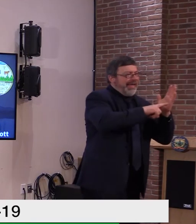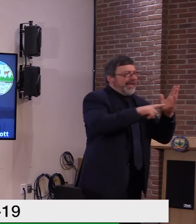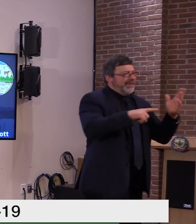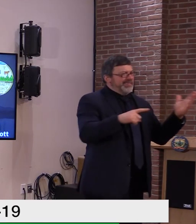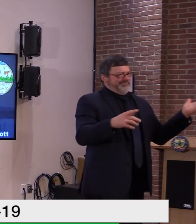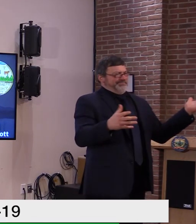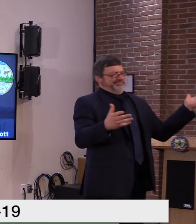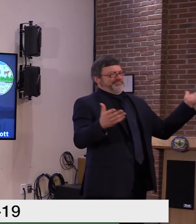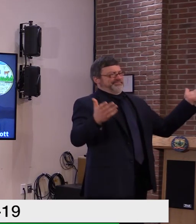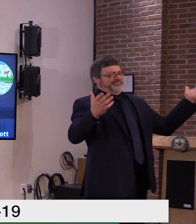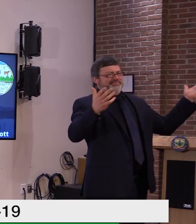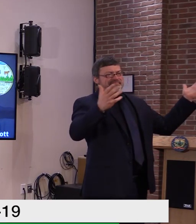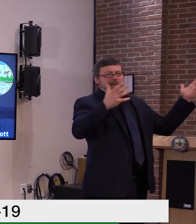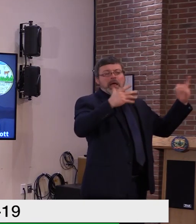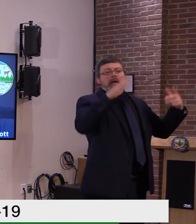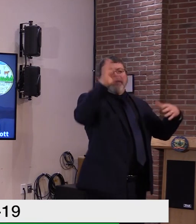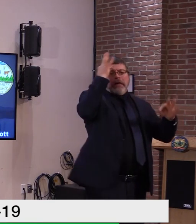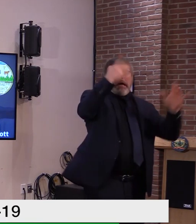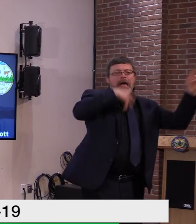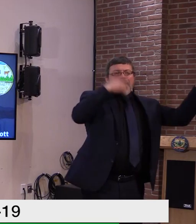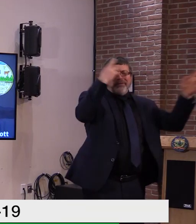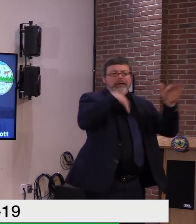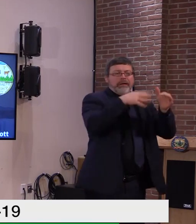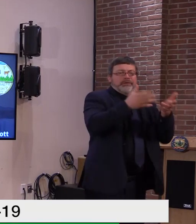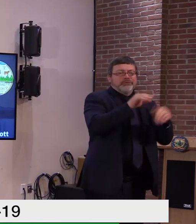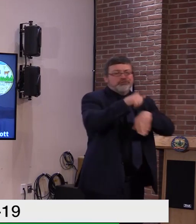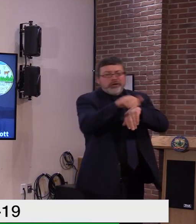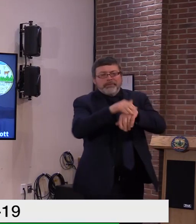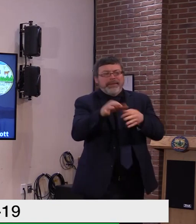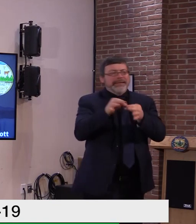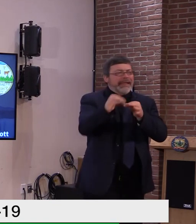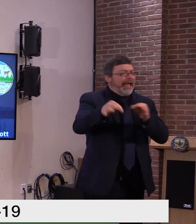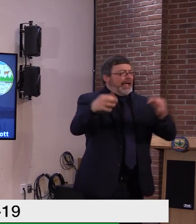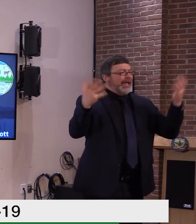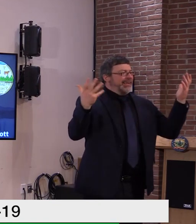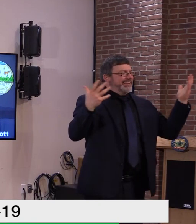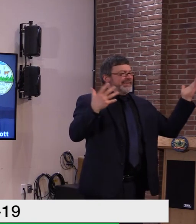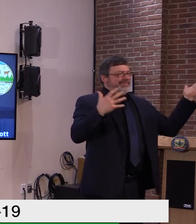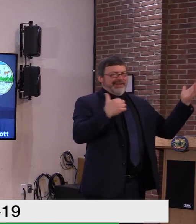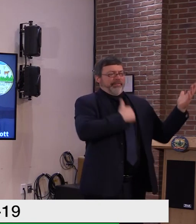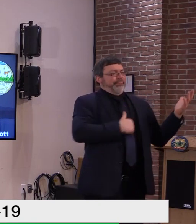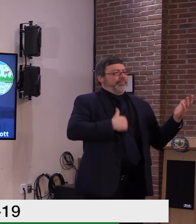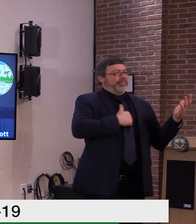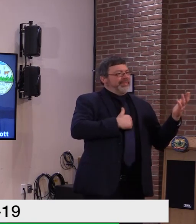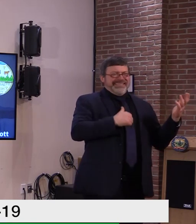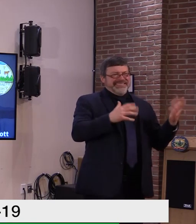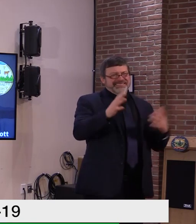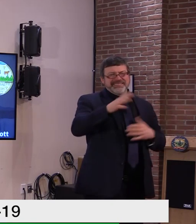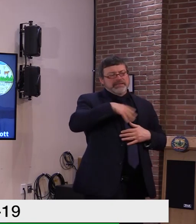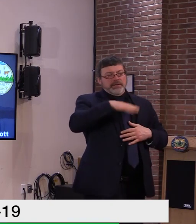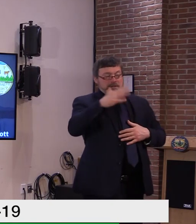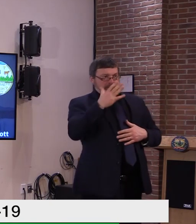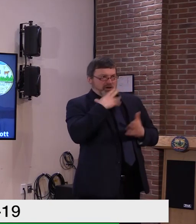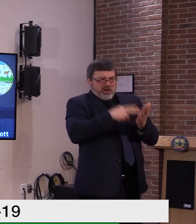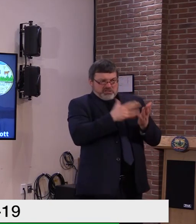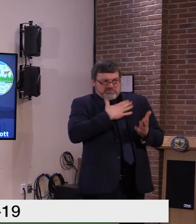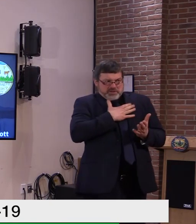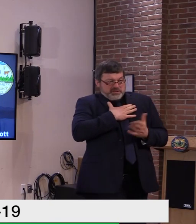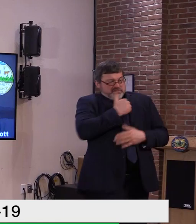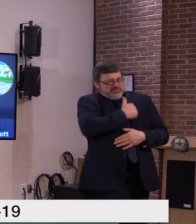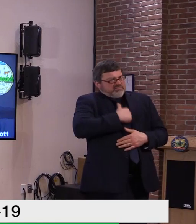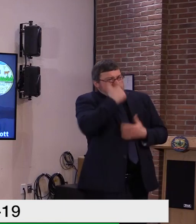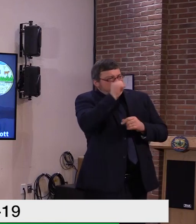level. But we got to get beyond apologies now. We got to get the vaccine here in the state.